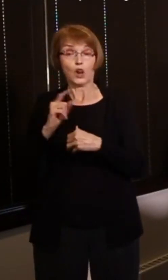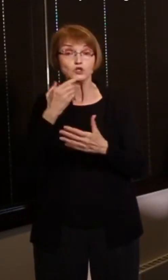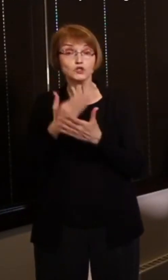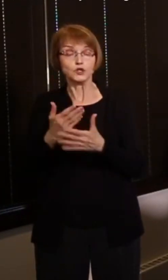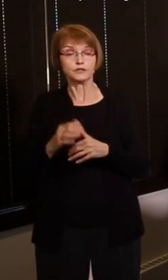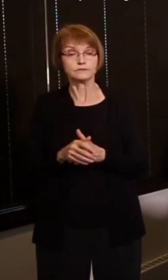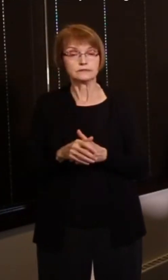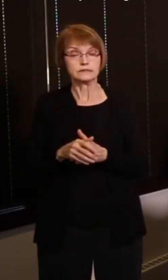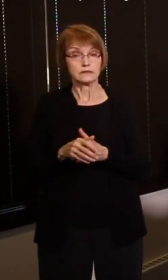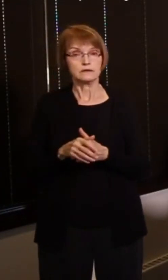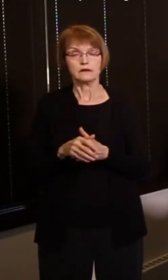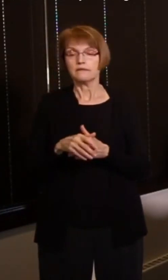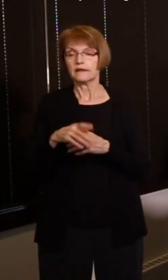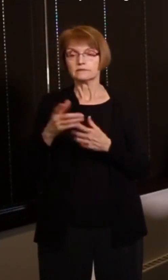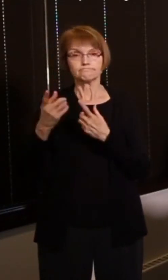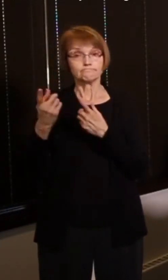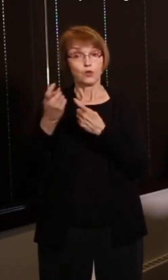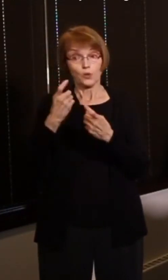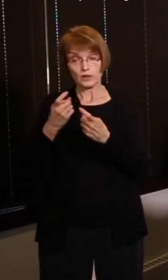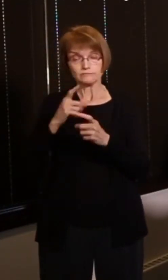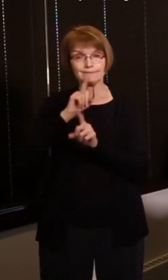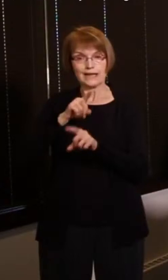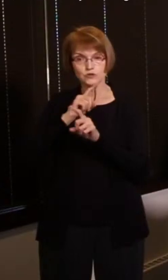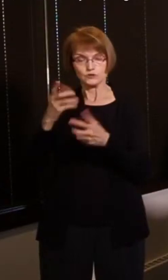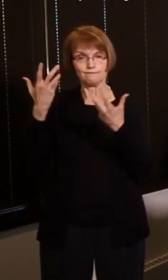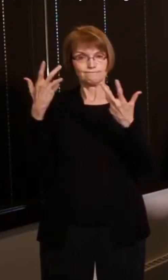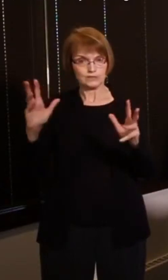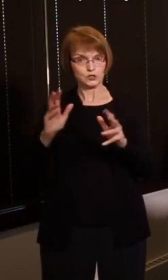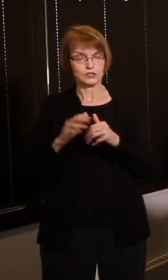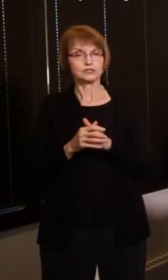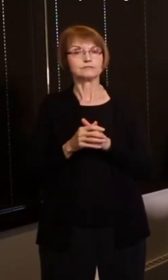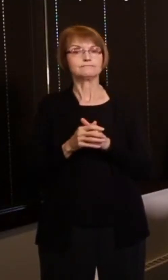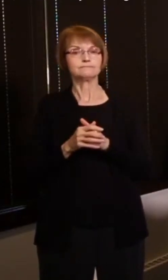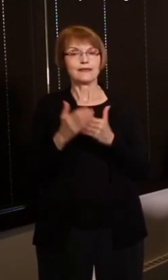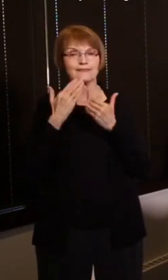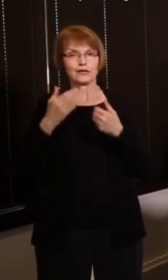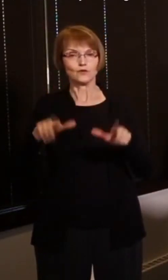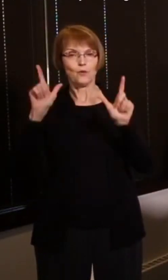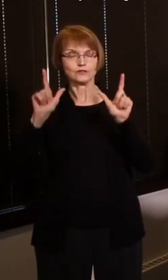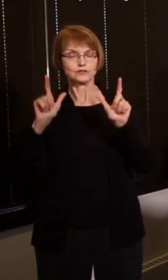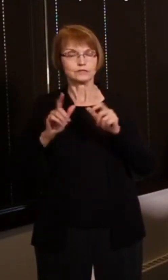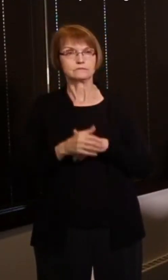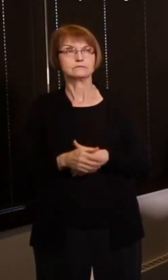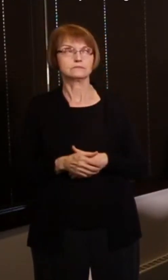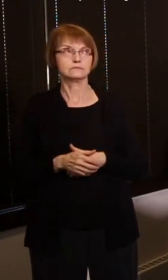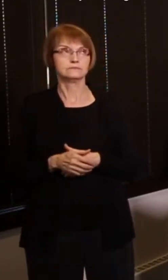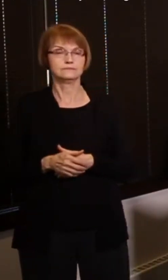That concludes the list of questions received from members of the media prior to today's briefing. Thanks for watching.